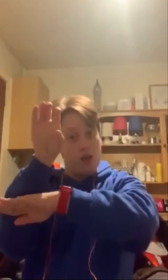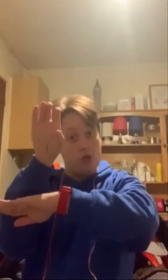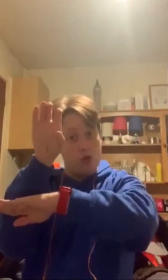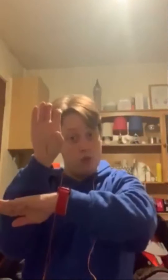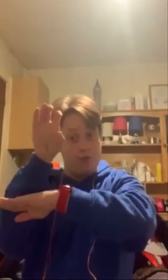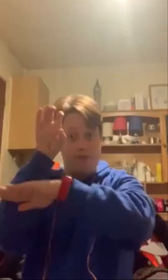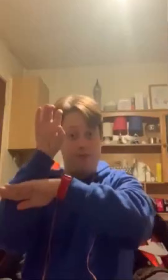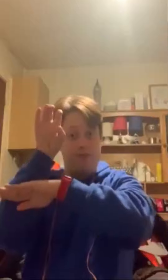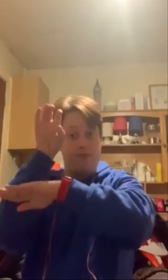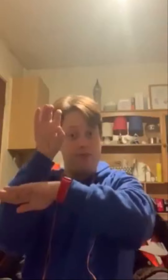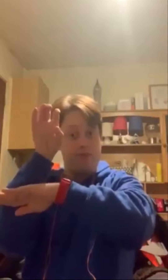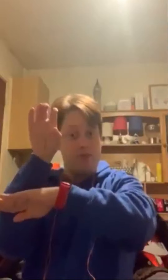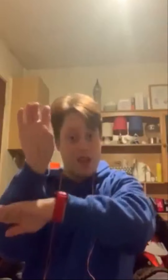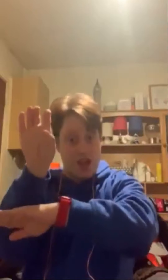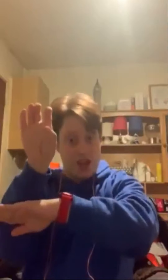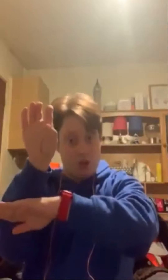Ecuador, Ecuador.